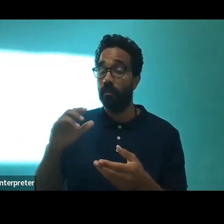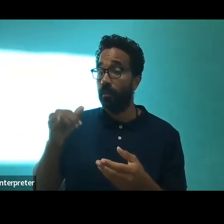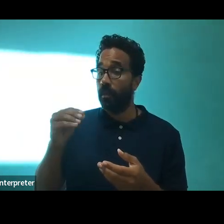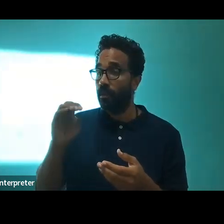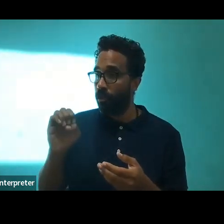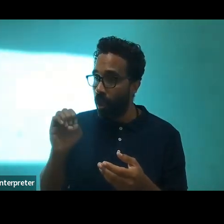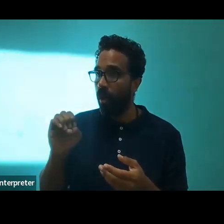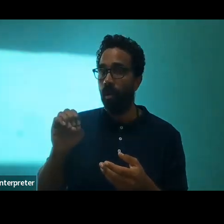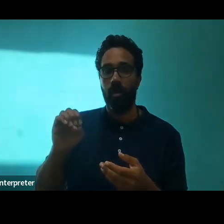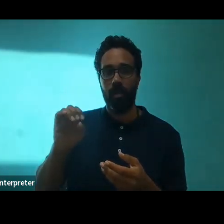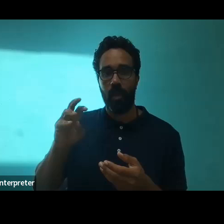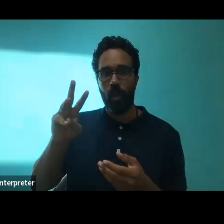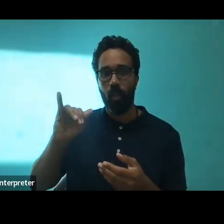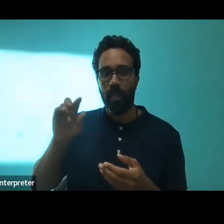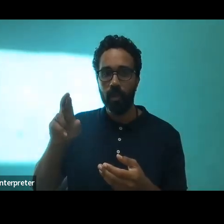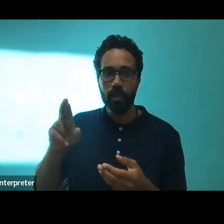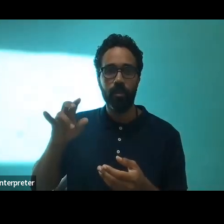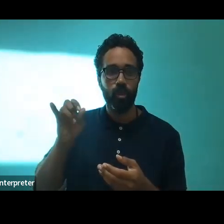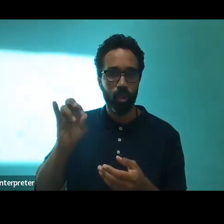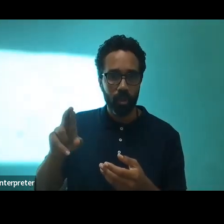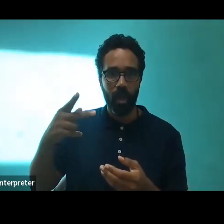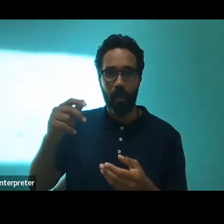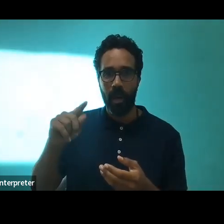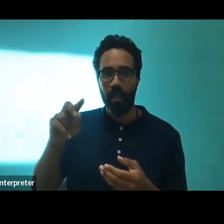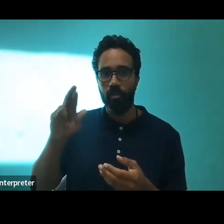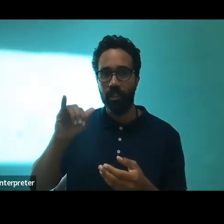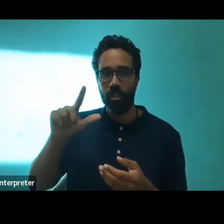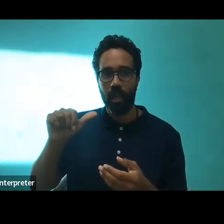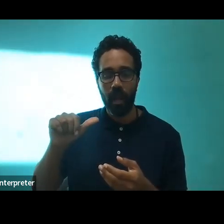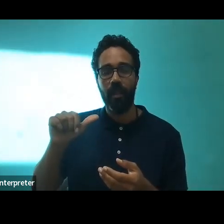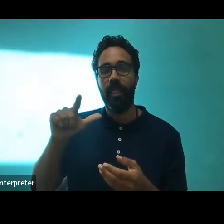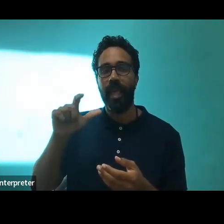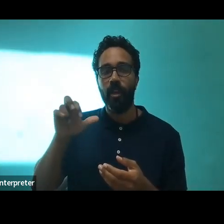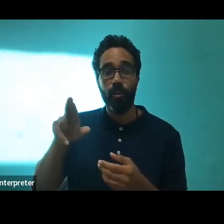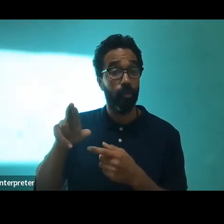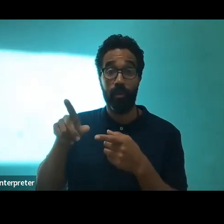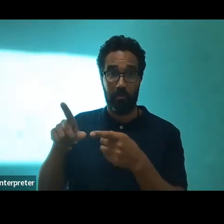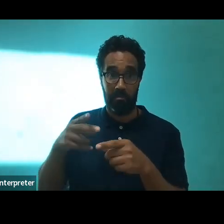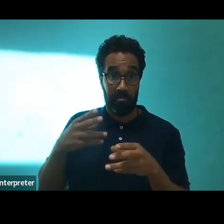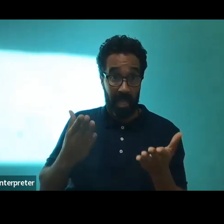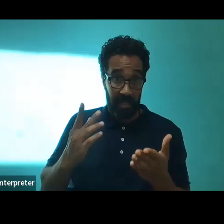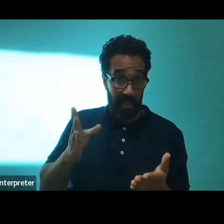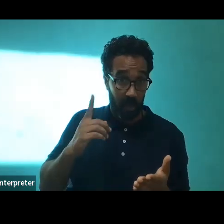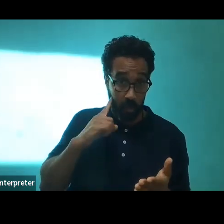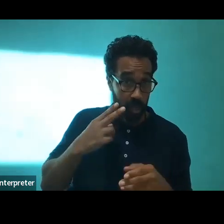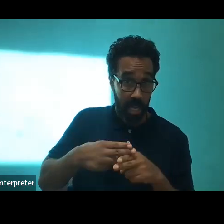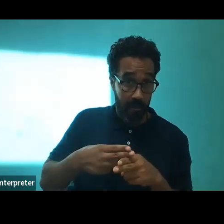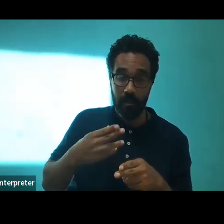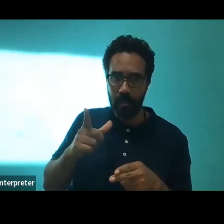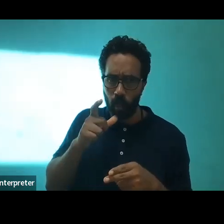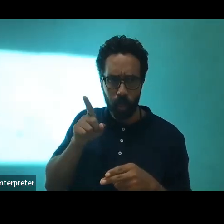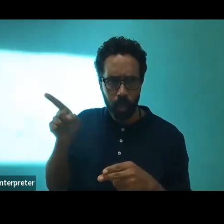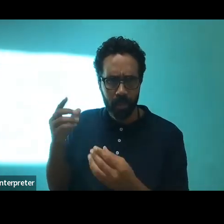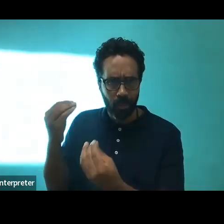Perella Jr. and Patricia Laird, were my teachers. My education